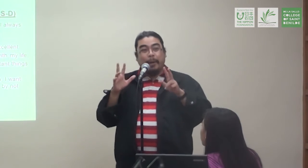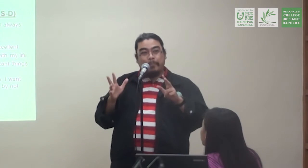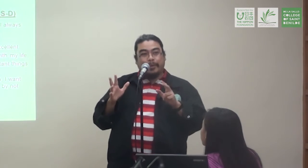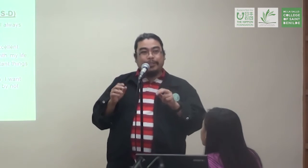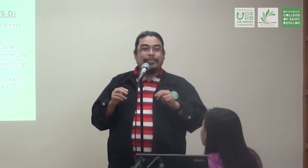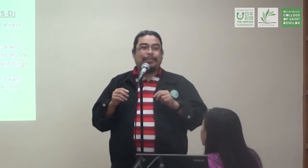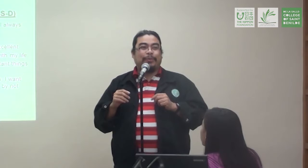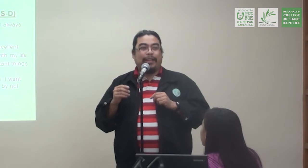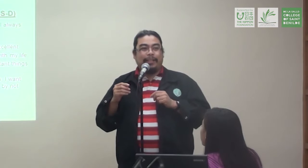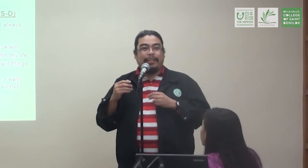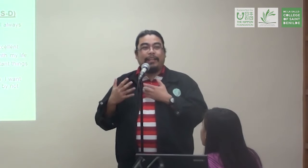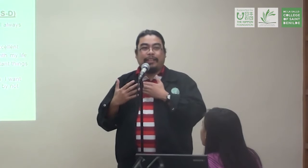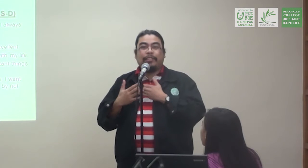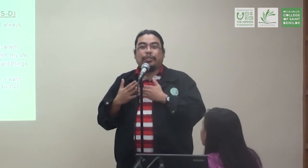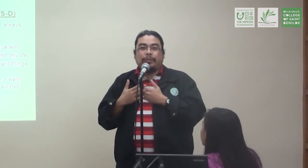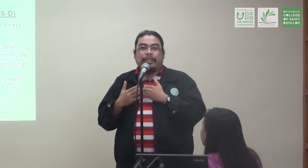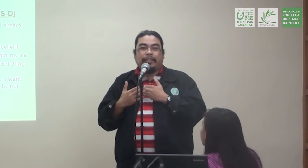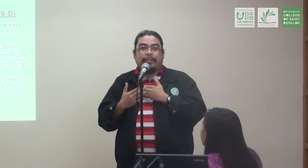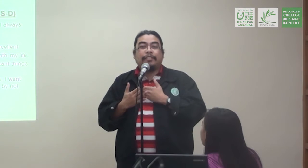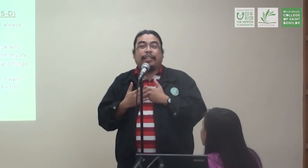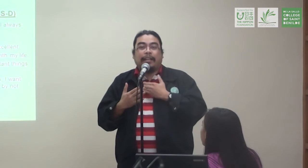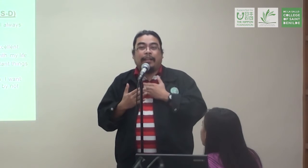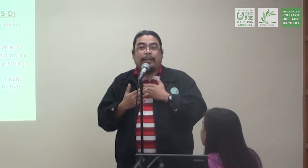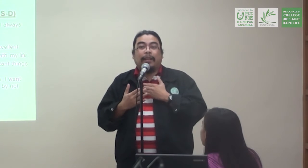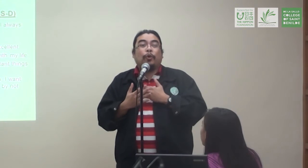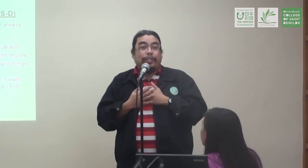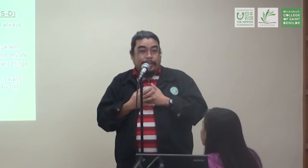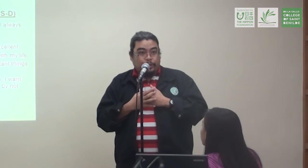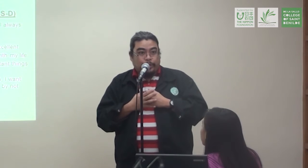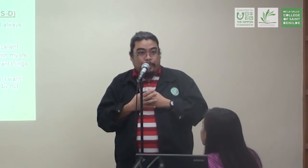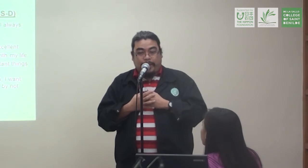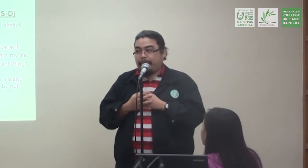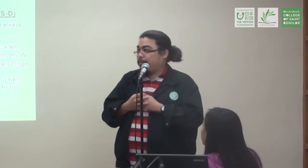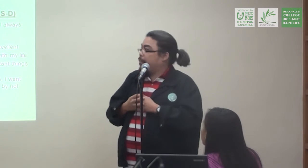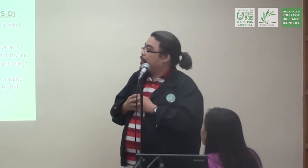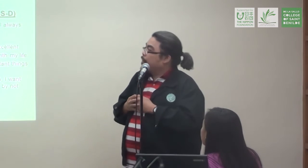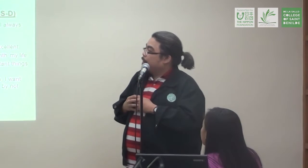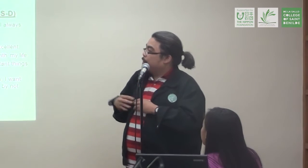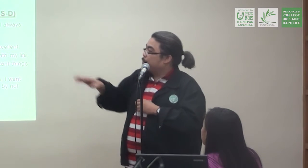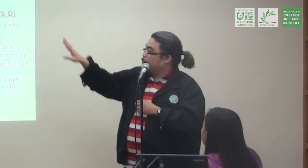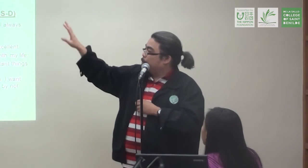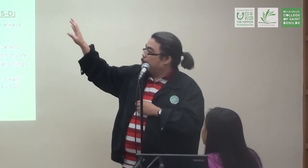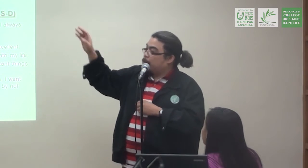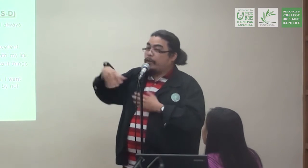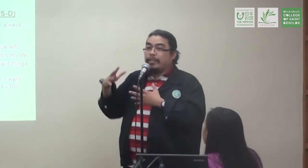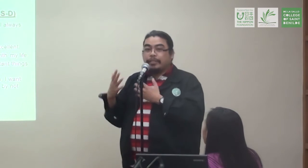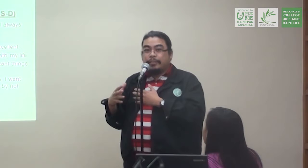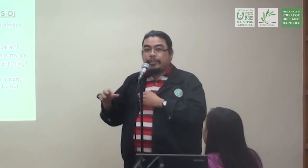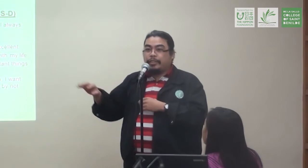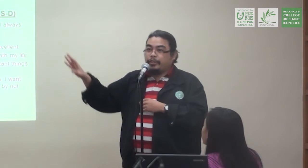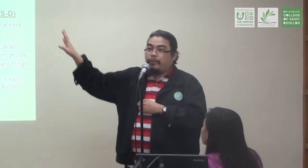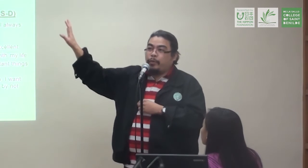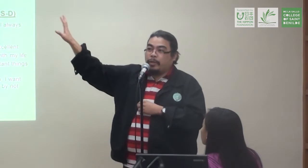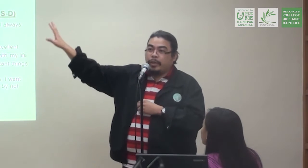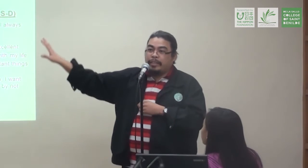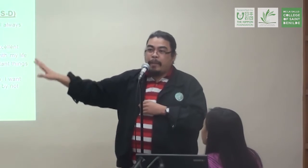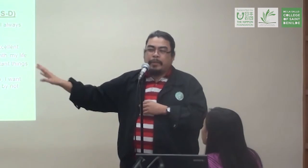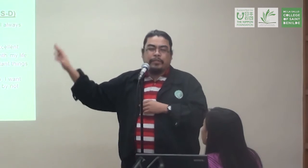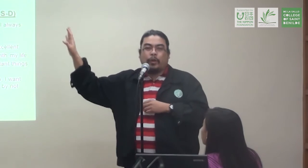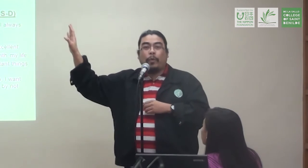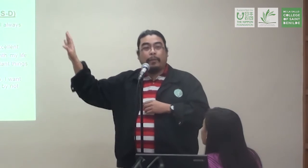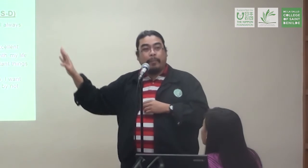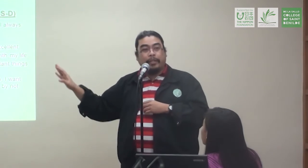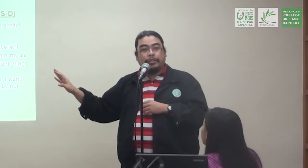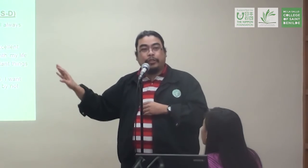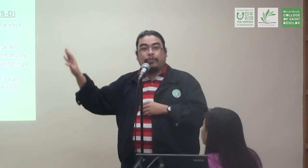statistics, again, numbers, when it showed that it's a good instrument. So, for researchers, if you want to